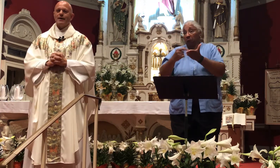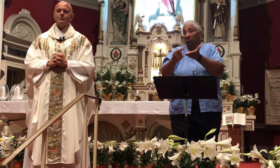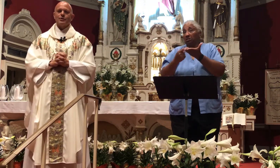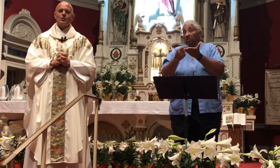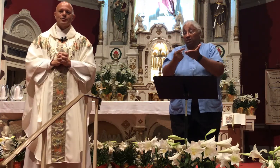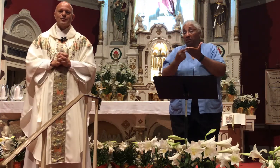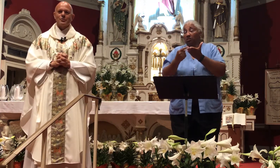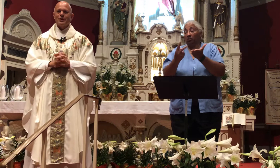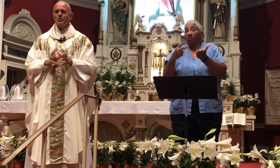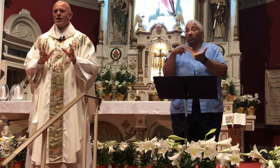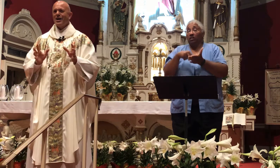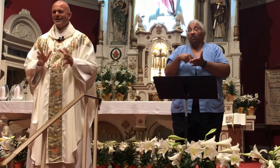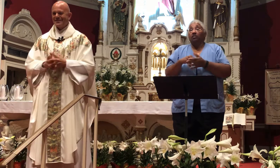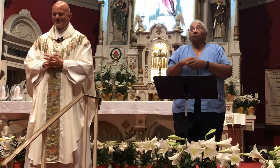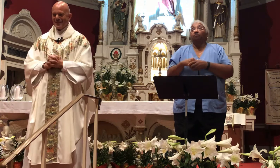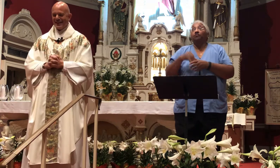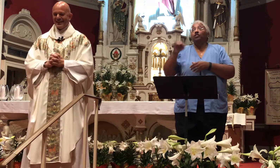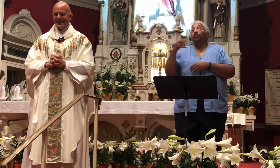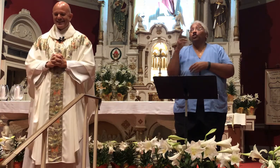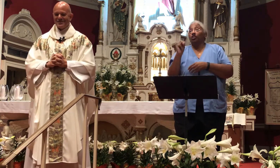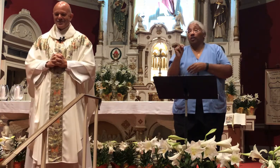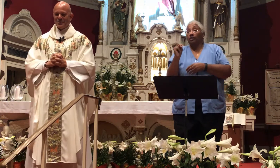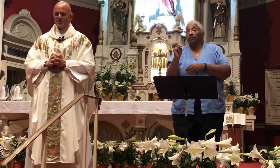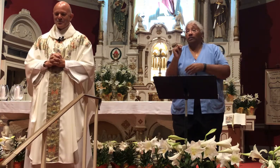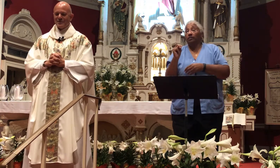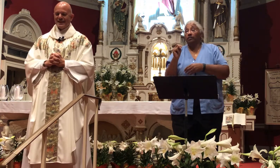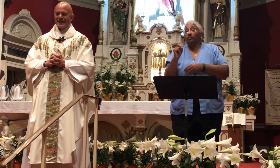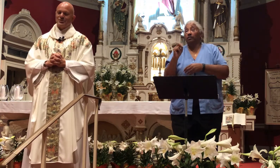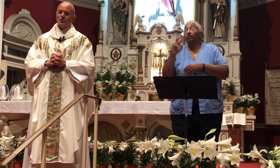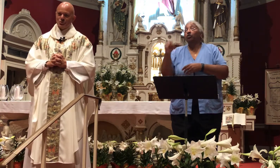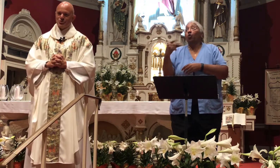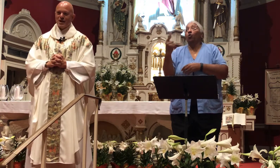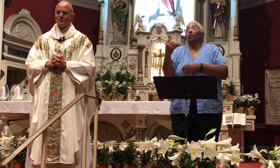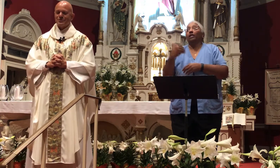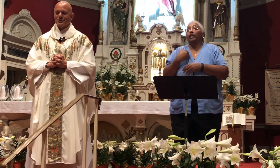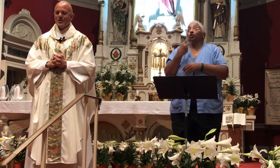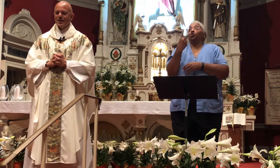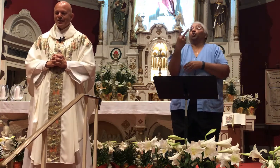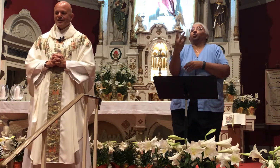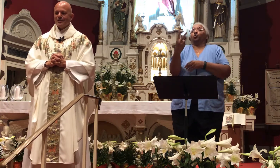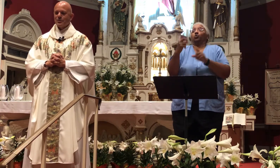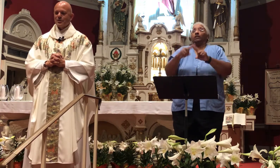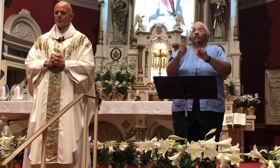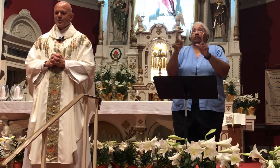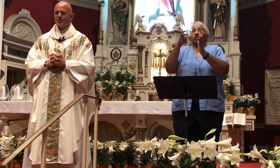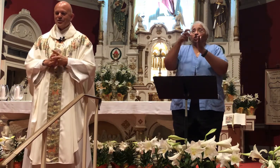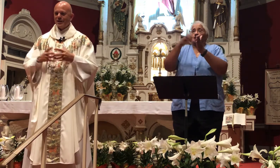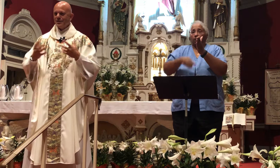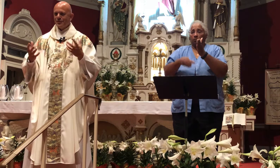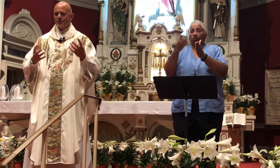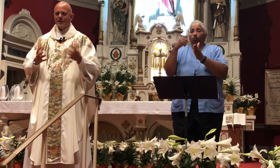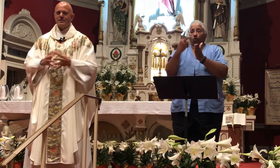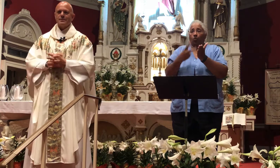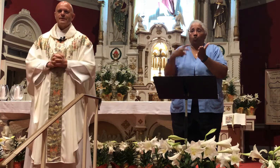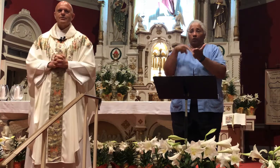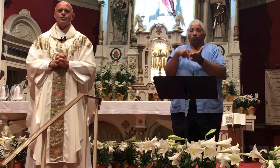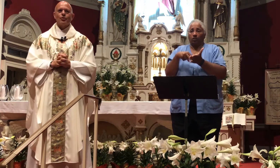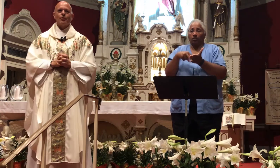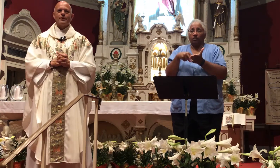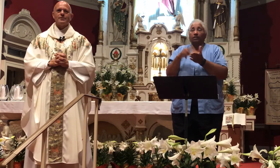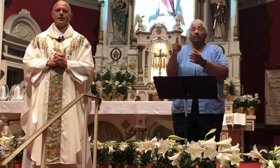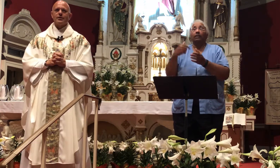one chapter in Luke as well. John, he's the only one that has two chapters on the resurrection. He has very